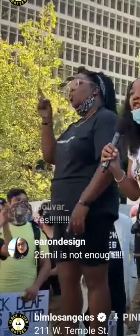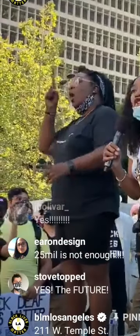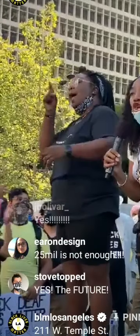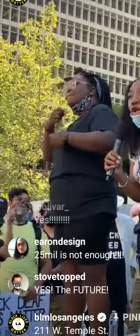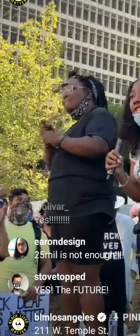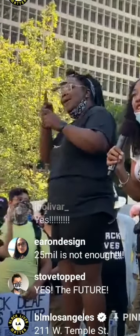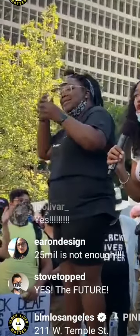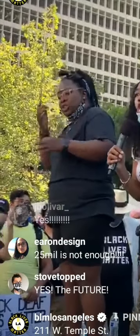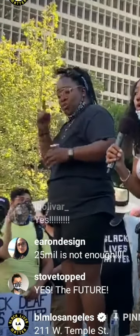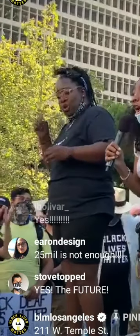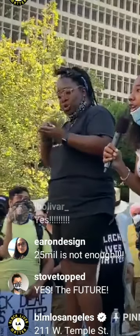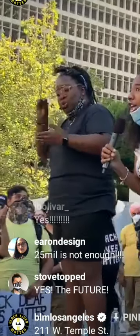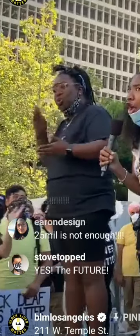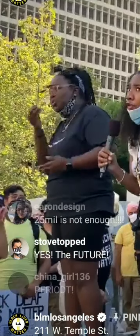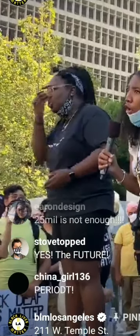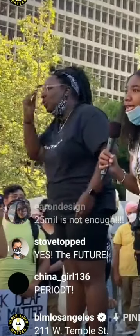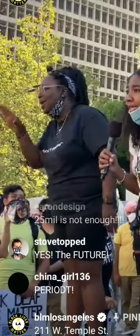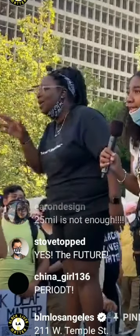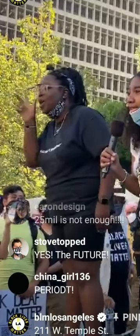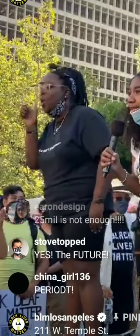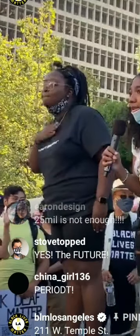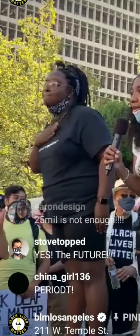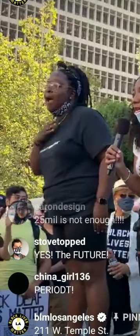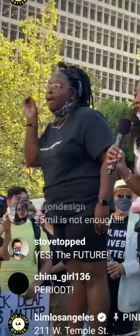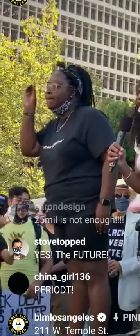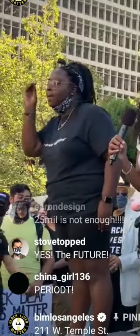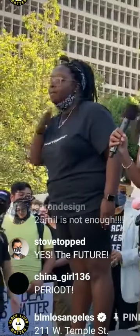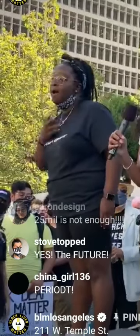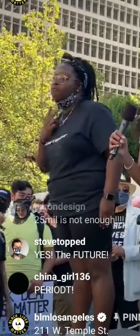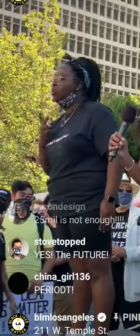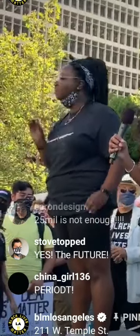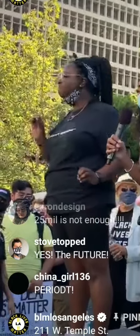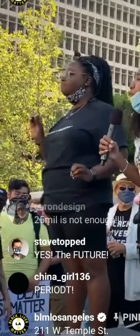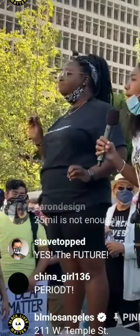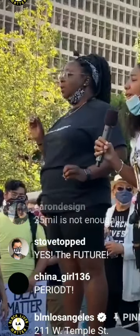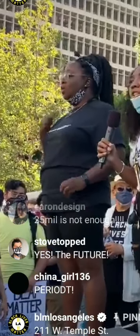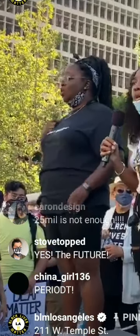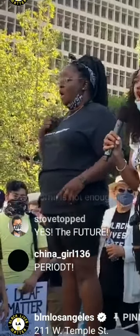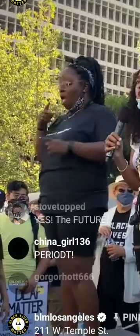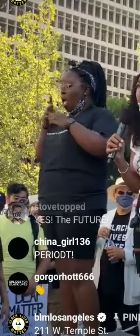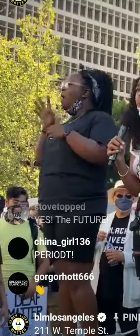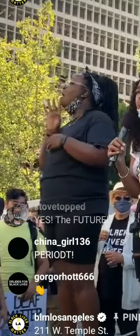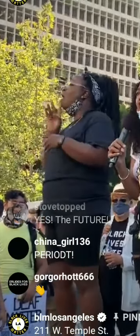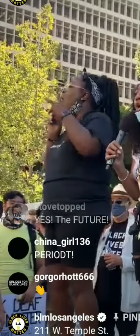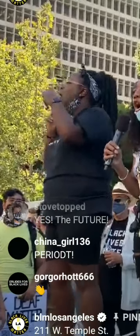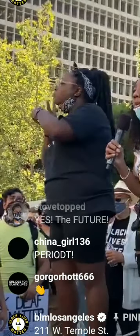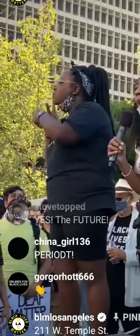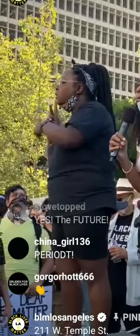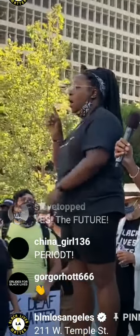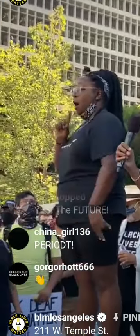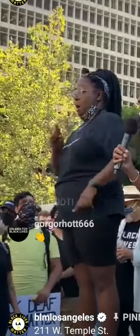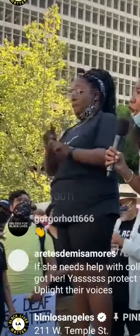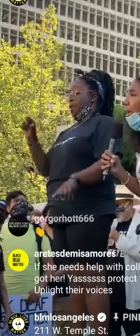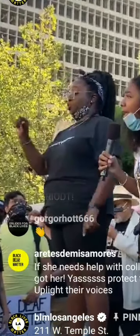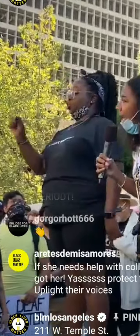making a decision for students and you don't care to hear our voices. You cut us off after 3 minutes, but George McKenna can go